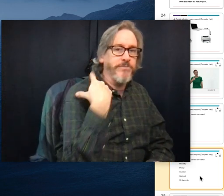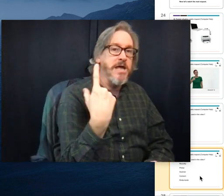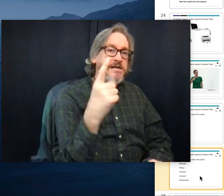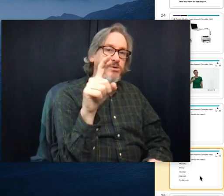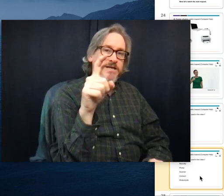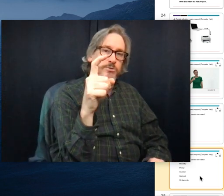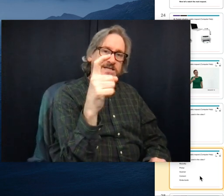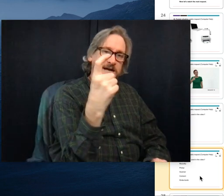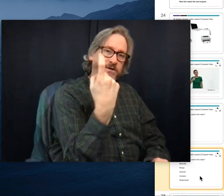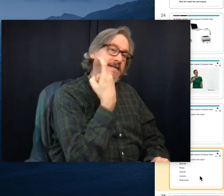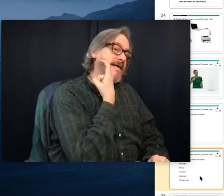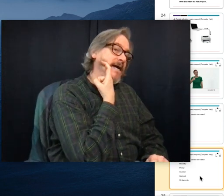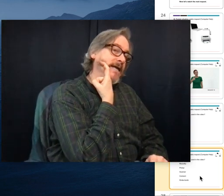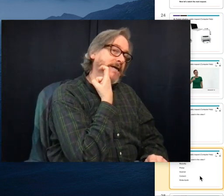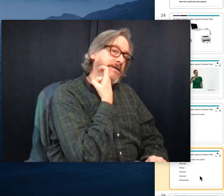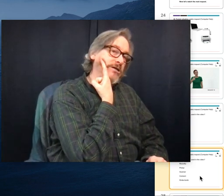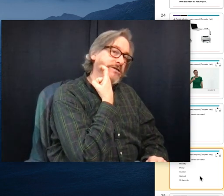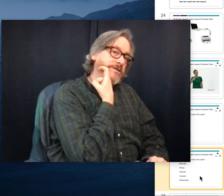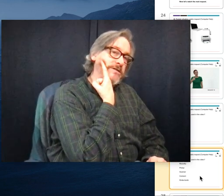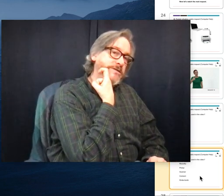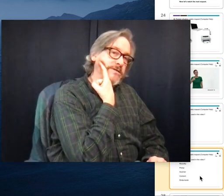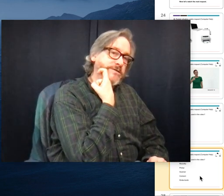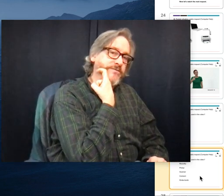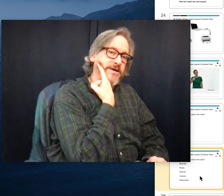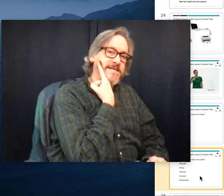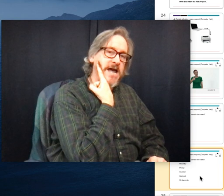right? So we do a very tiny